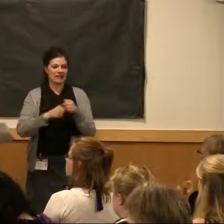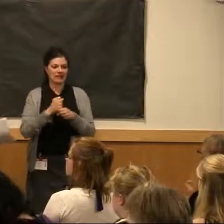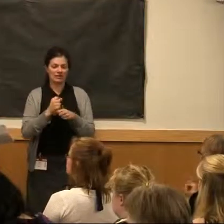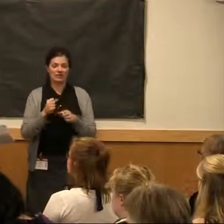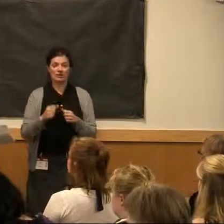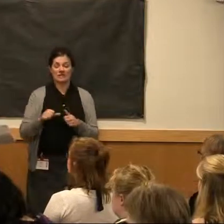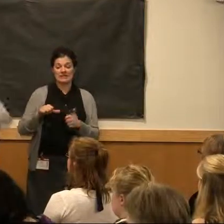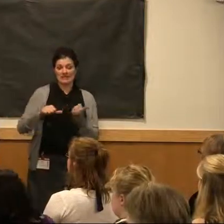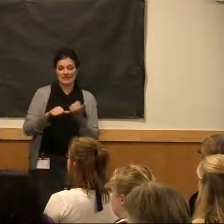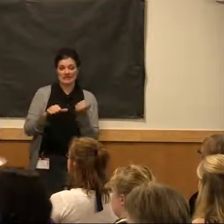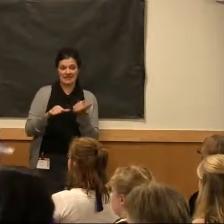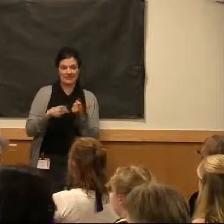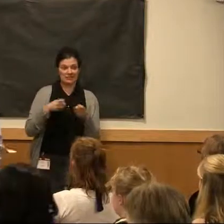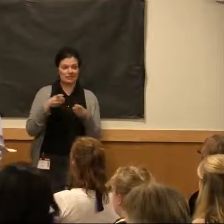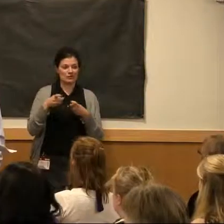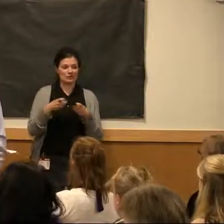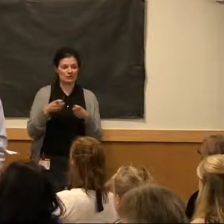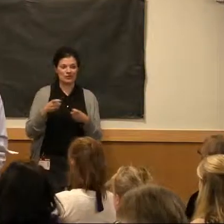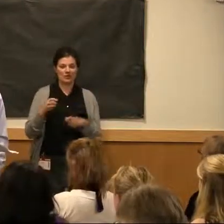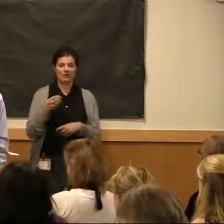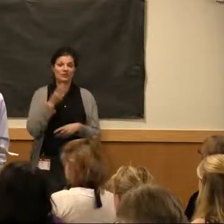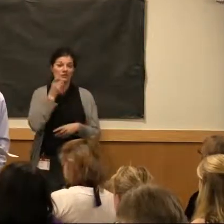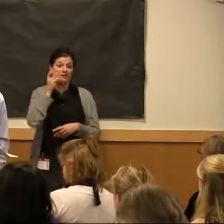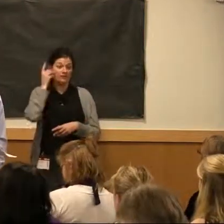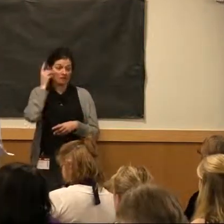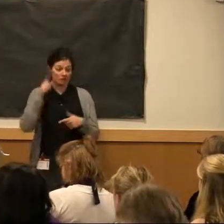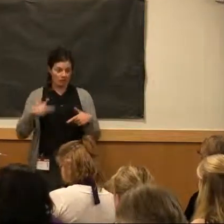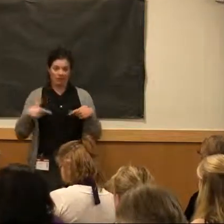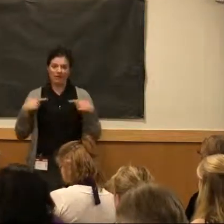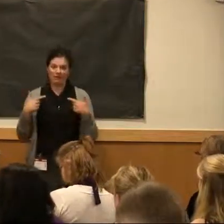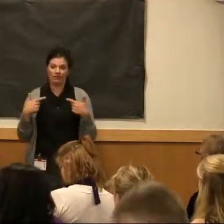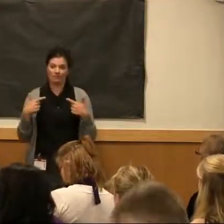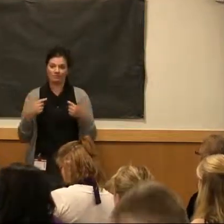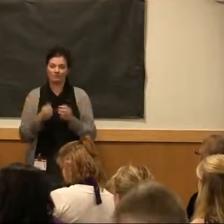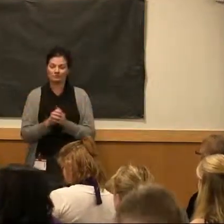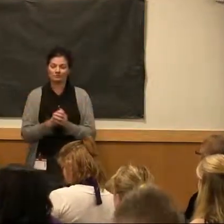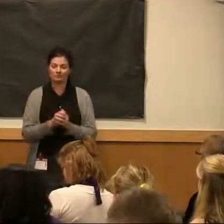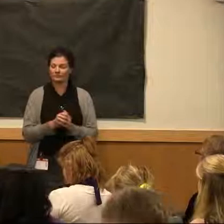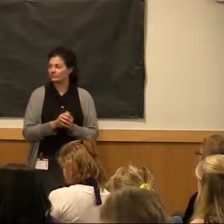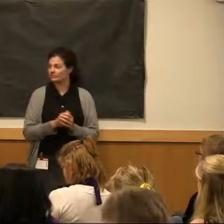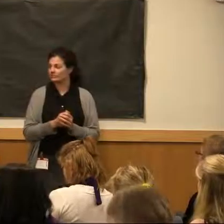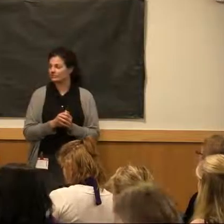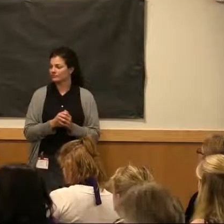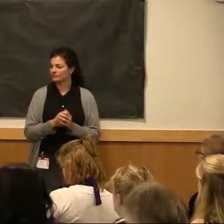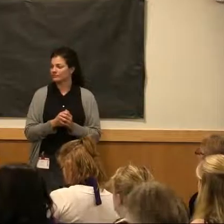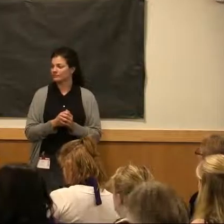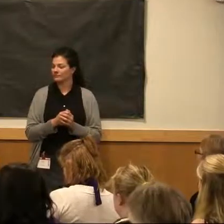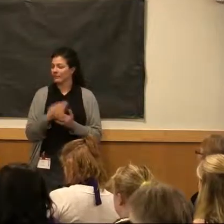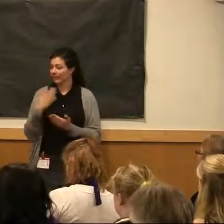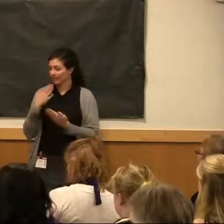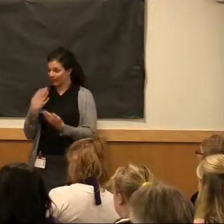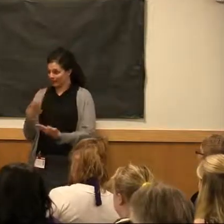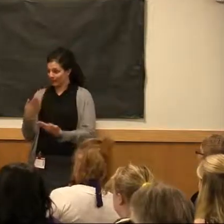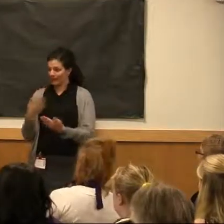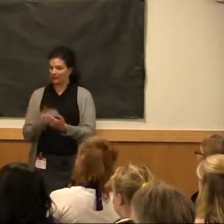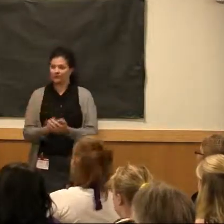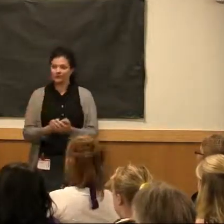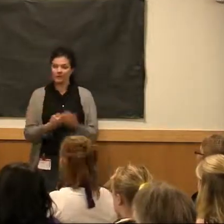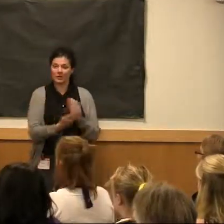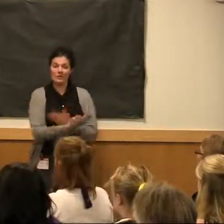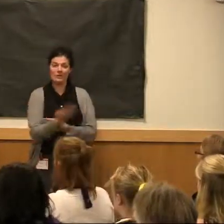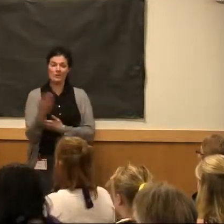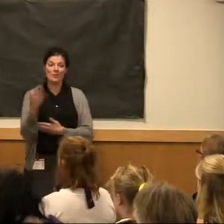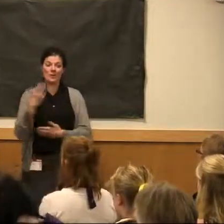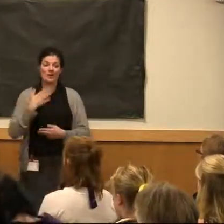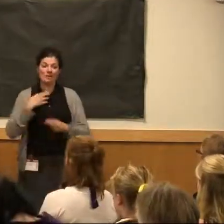And I'll let her explain all about living at college and what that's like. Excellent, thank you. Good morning,